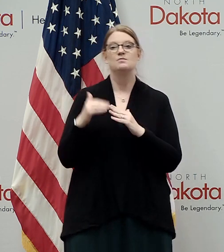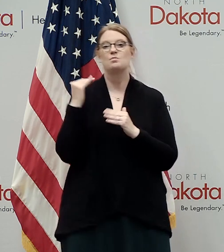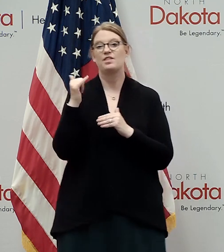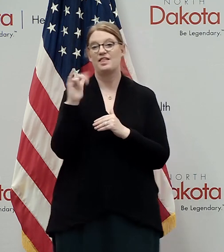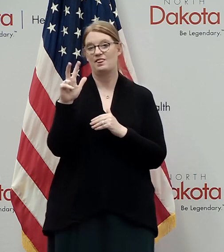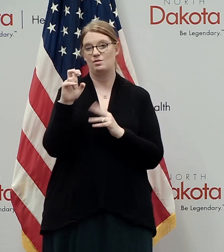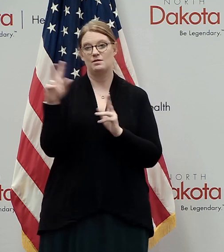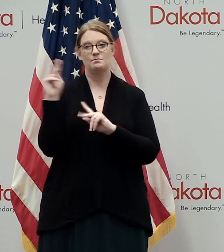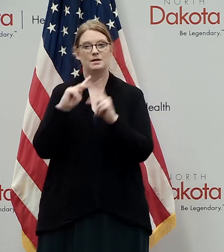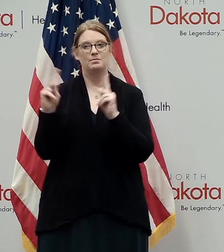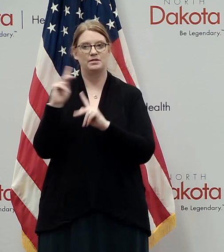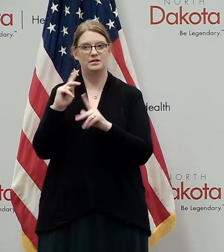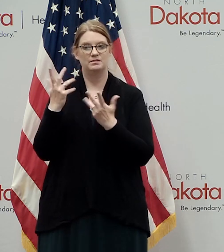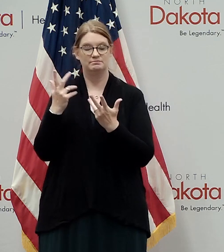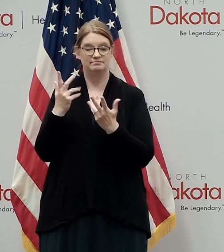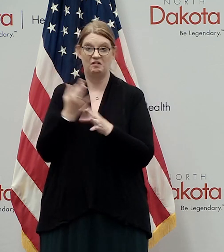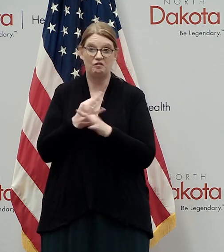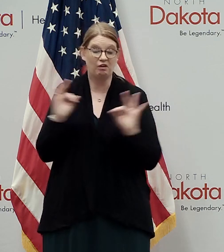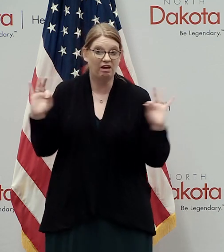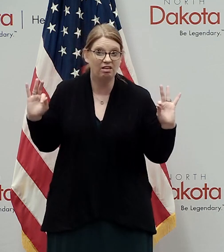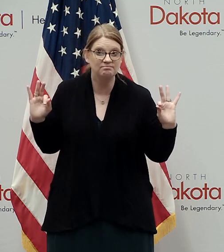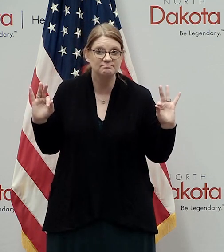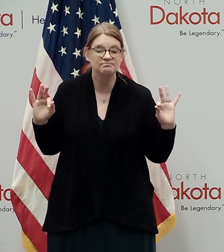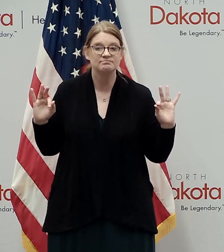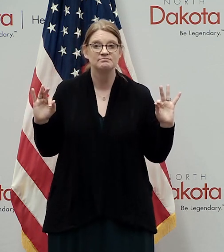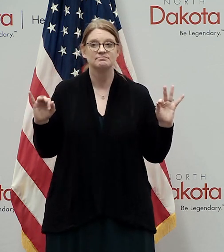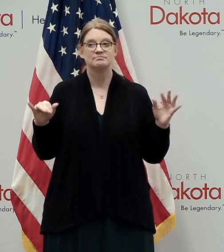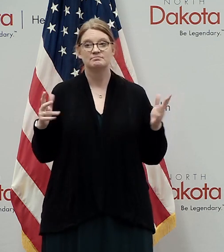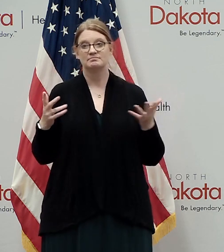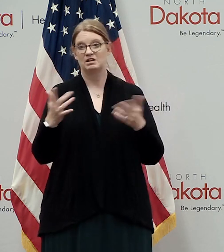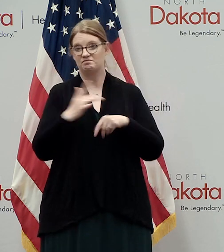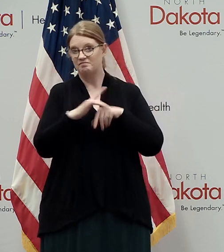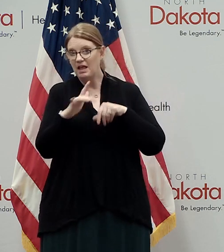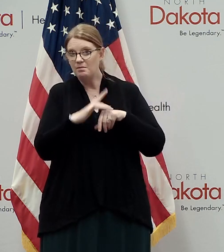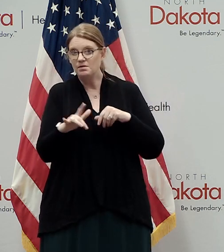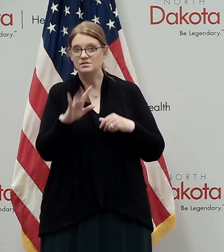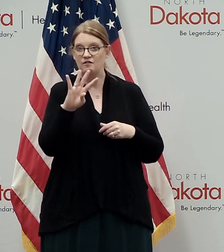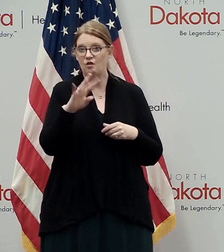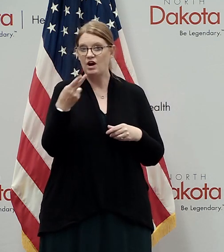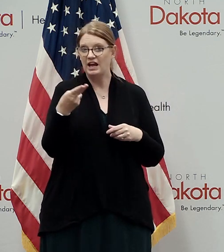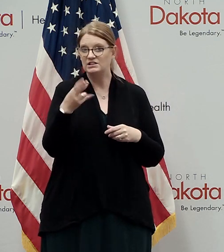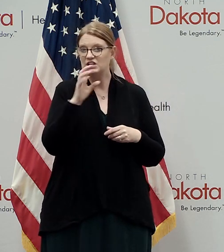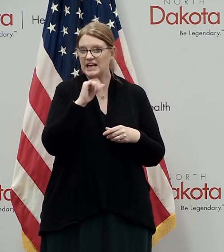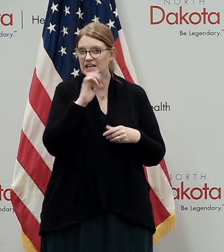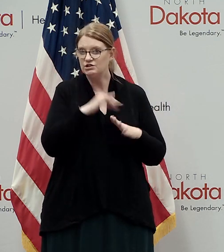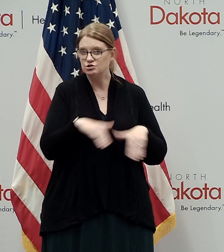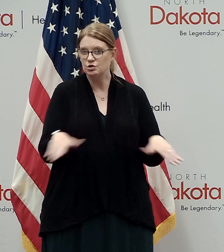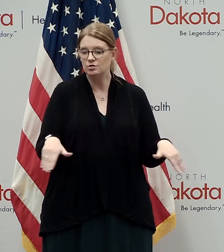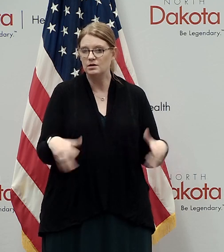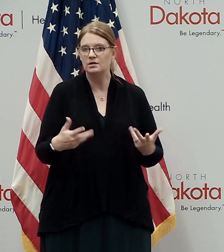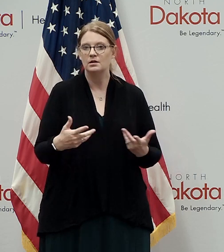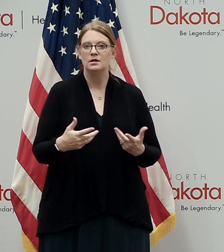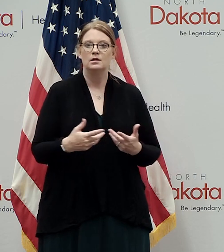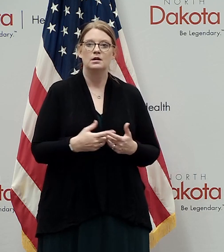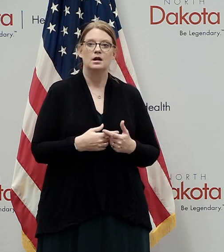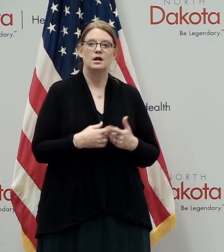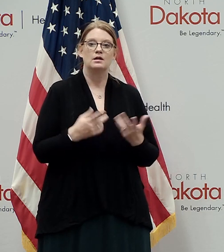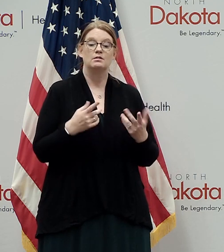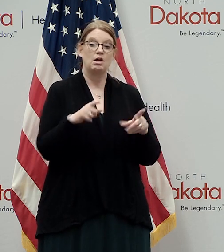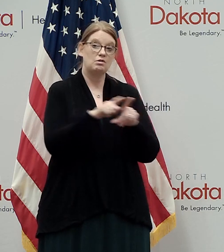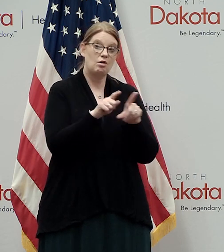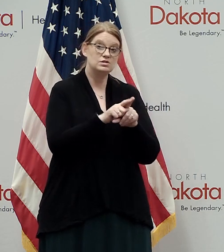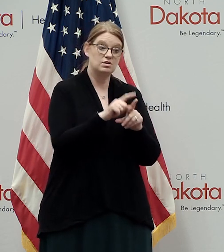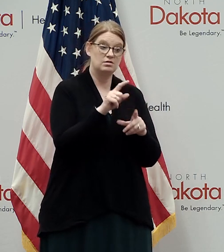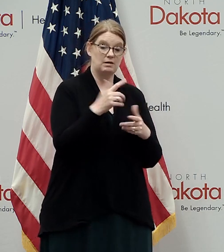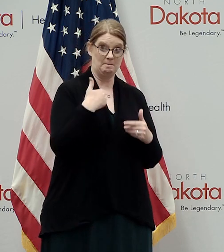to participate. They're free. They're open to the public for 4-H aged children and both enrolled 4-H members,